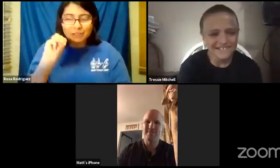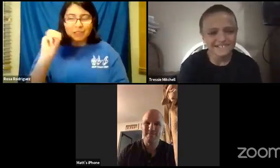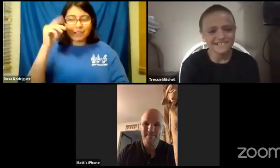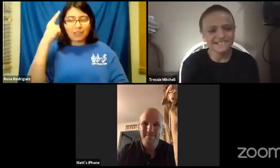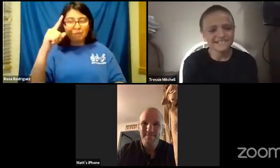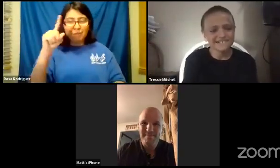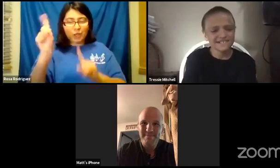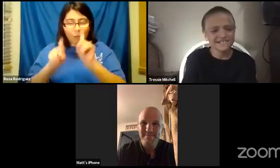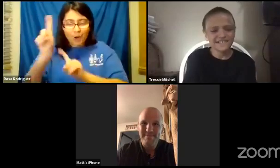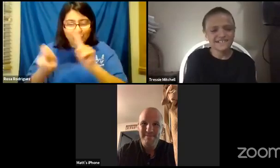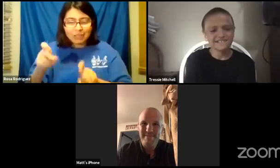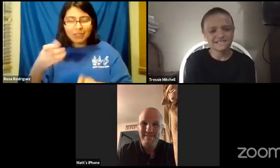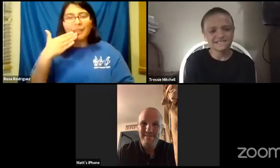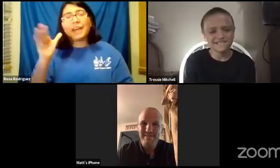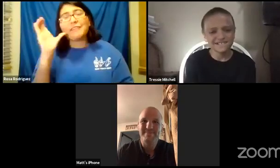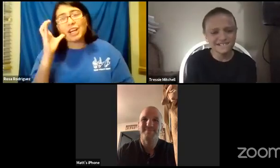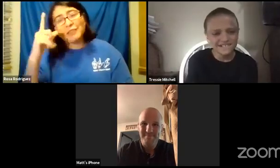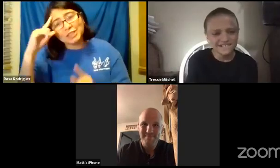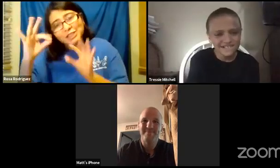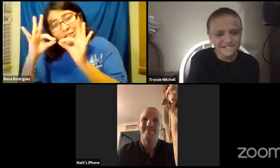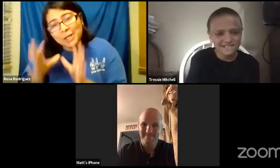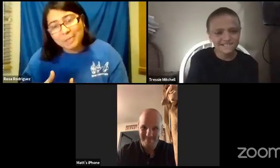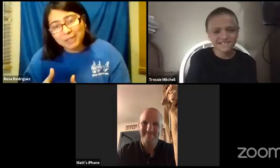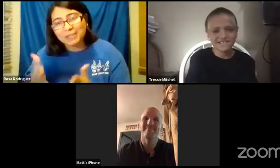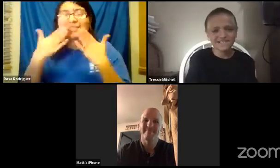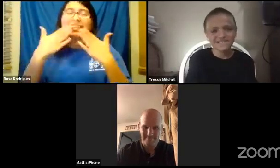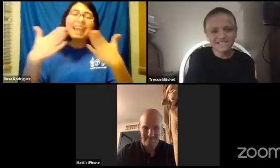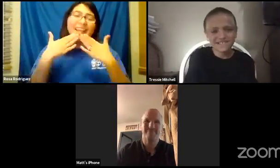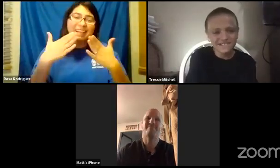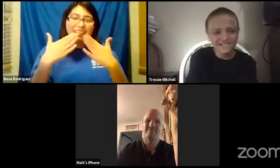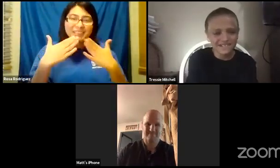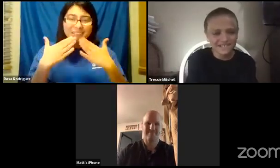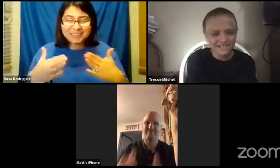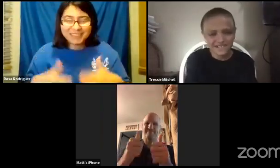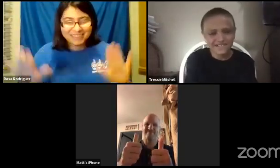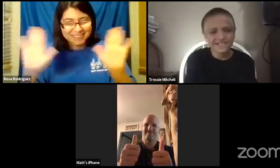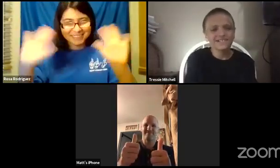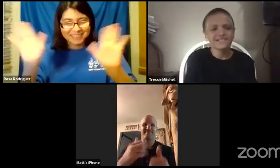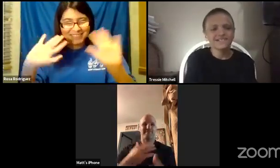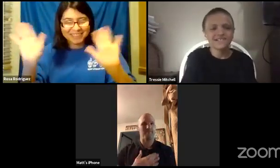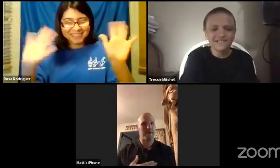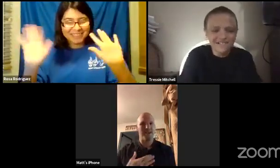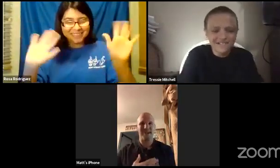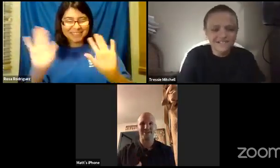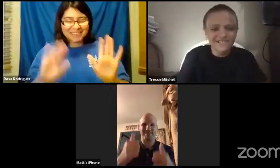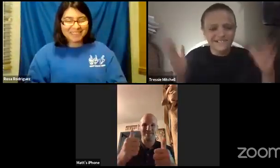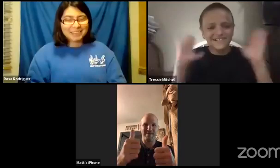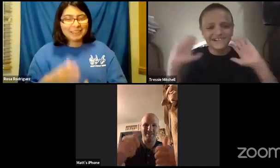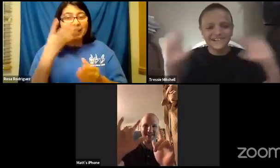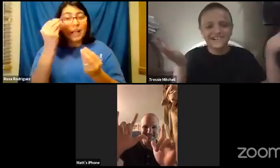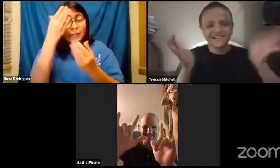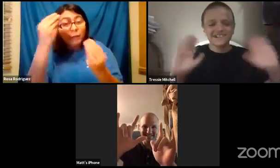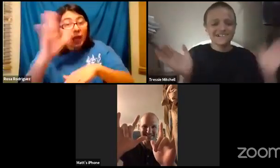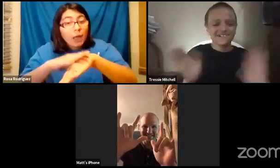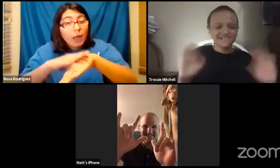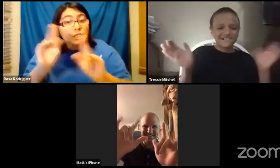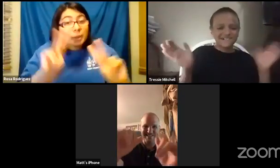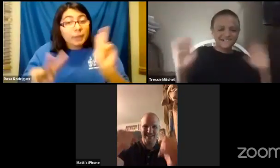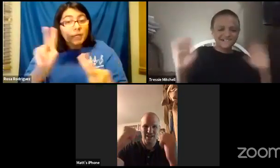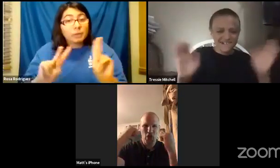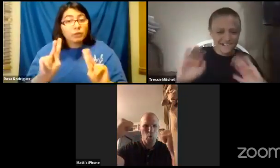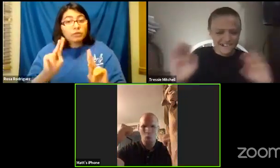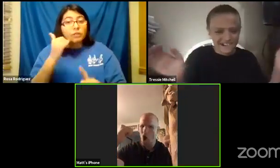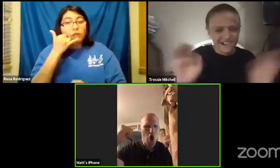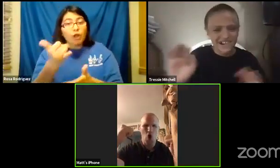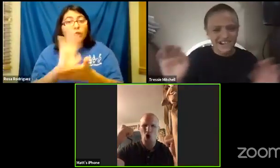Deafness. Thank you, Marshall. And thank you, Carrie, for interpreting. Oh, it was